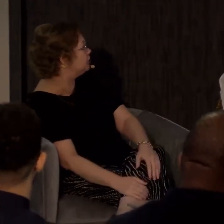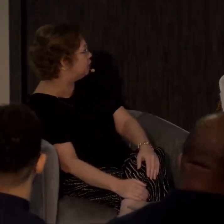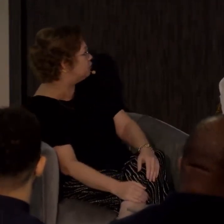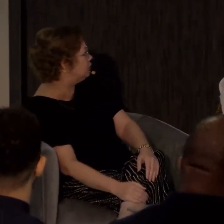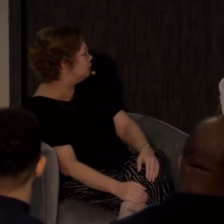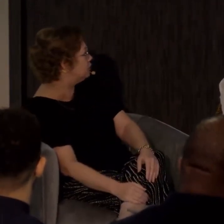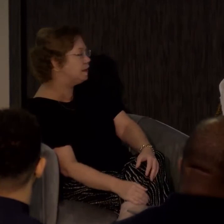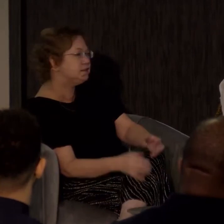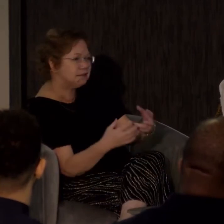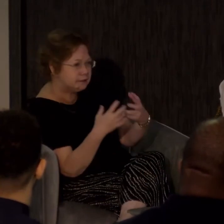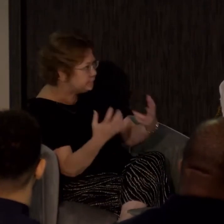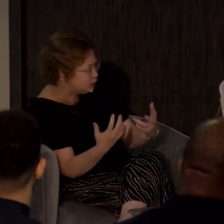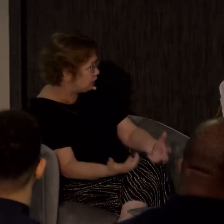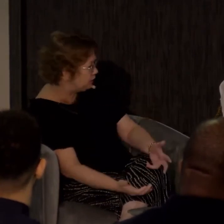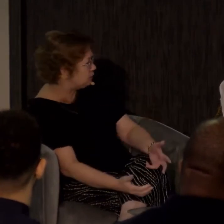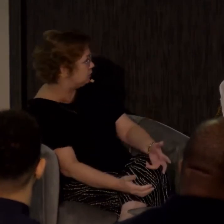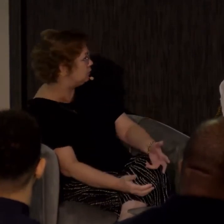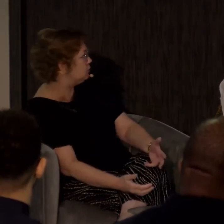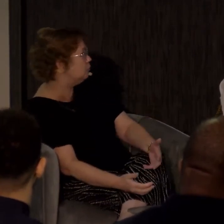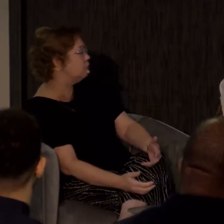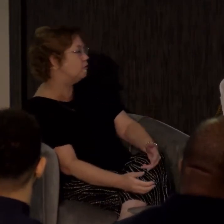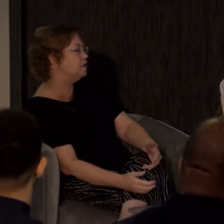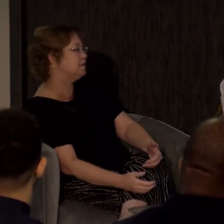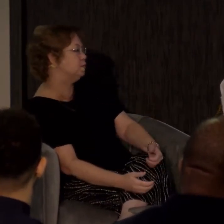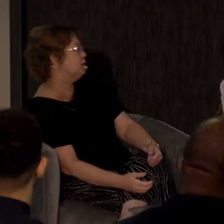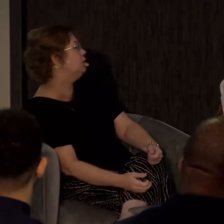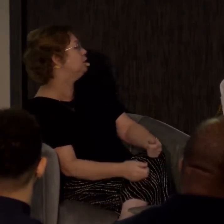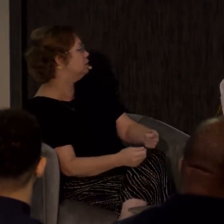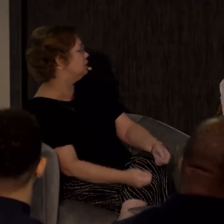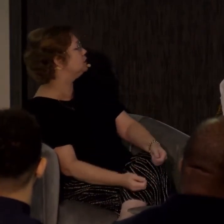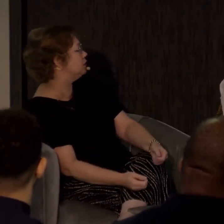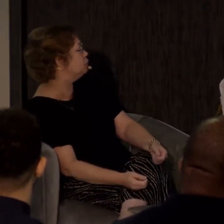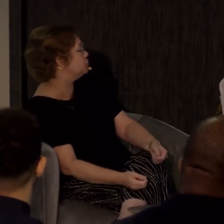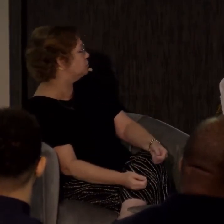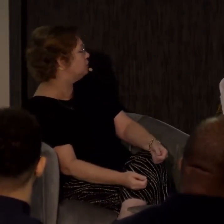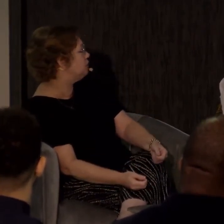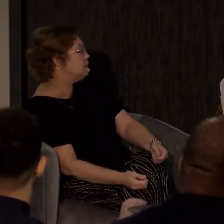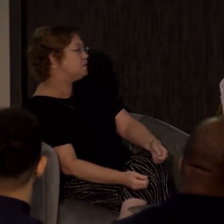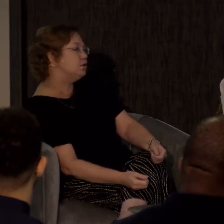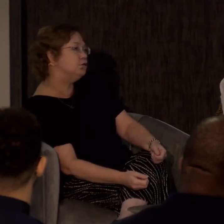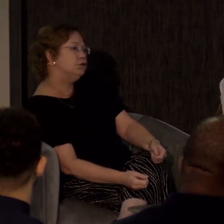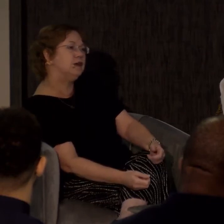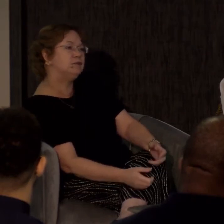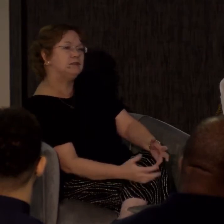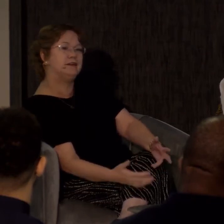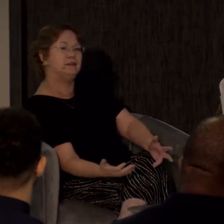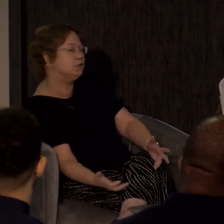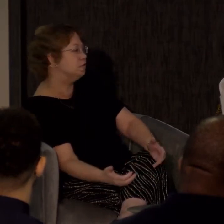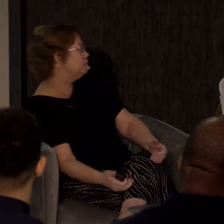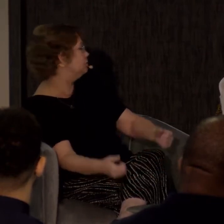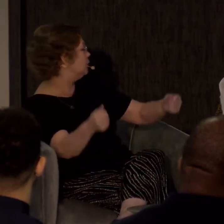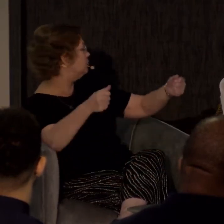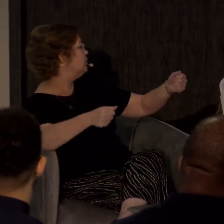forestry company. It's a different mindset. It's no longer somebody building a chainsaw. So you have a tiny